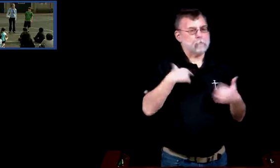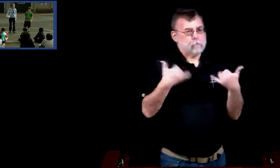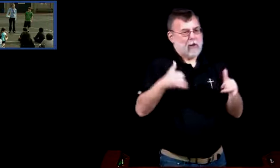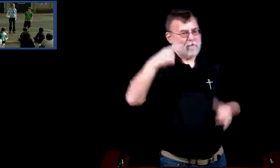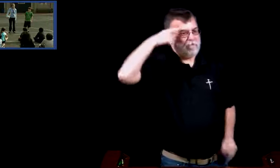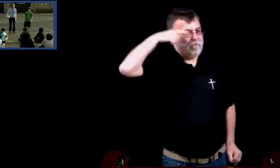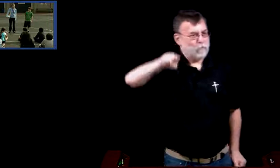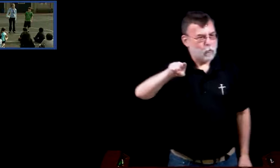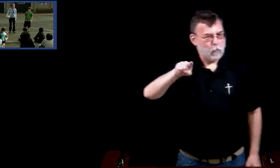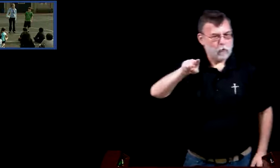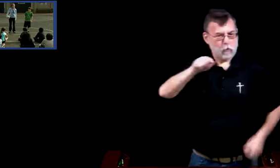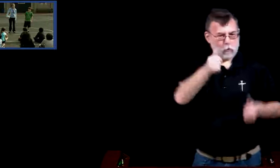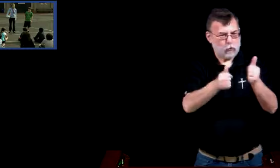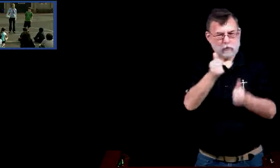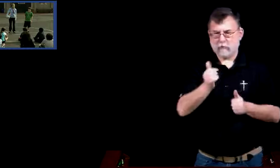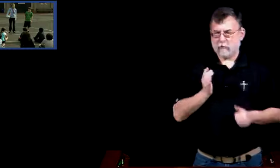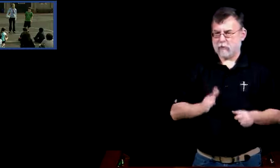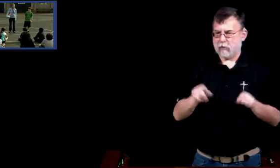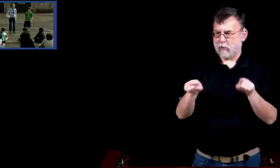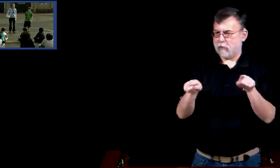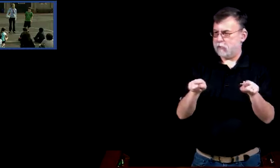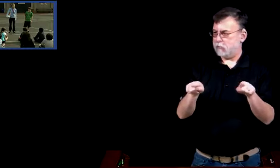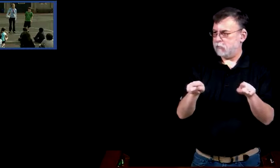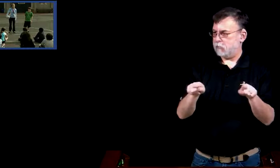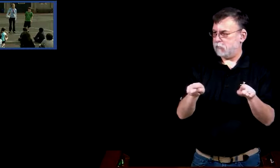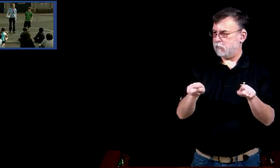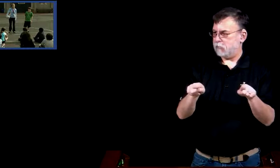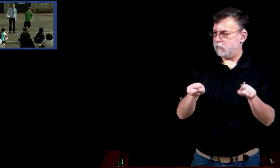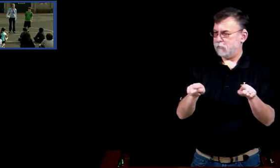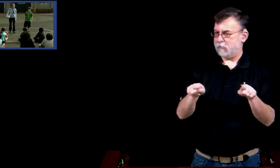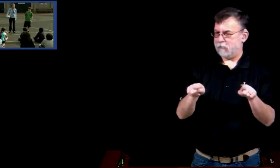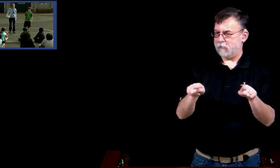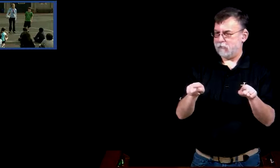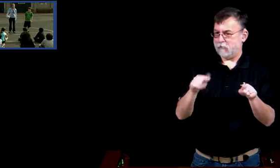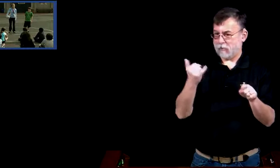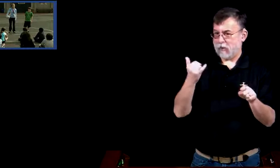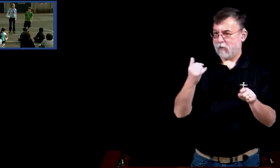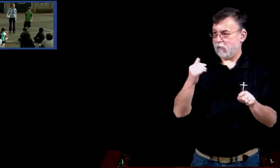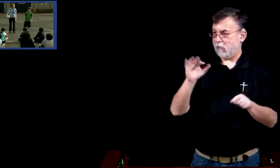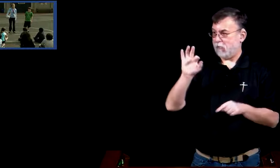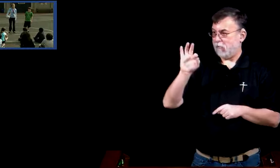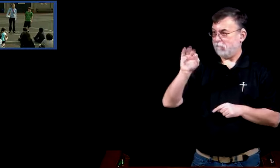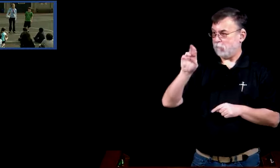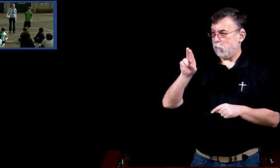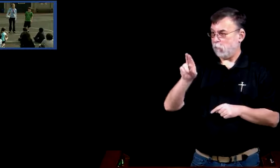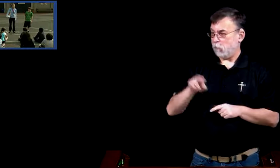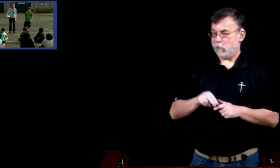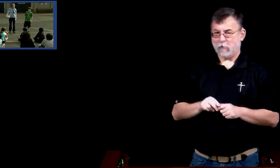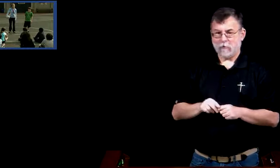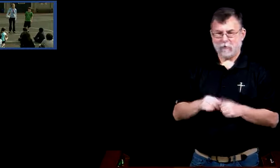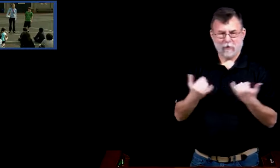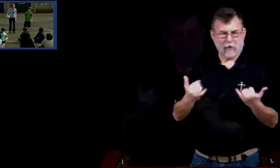So it's all of the same concept of who we're playing for. Again, that word